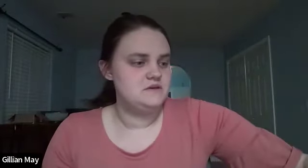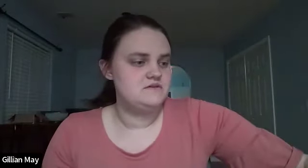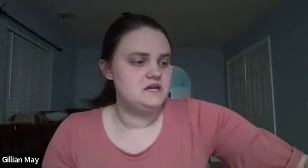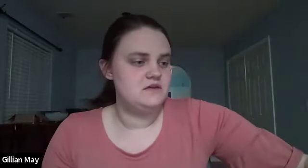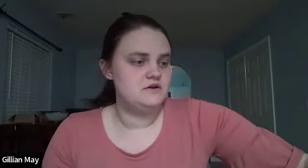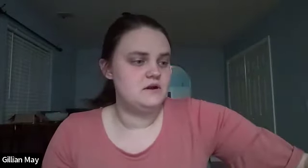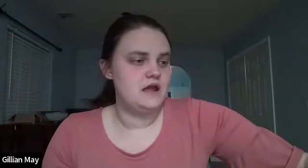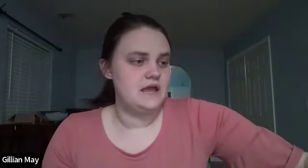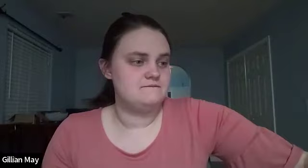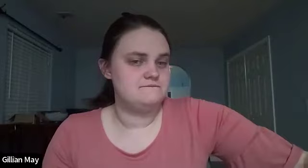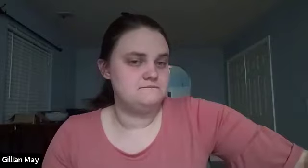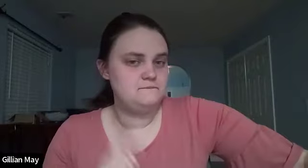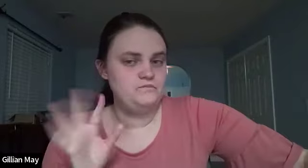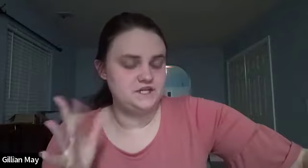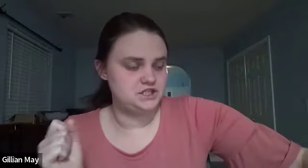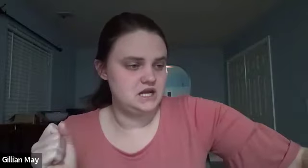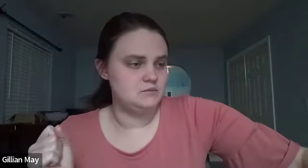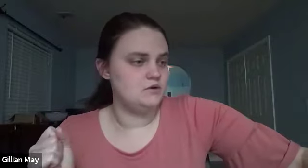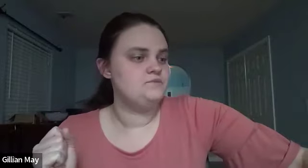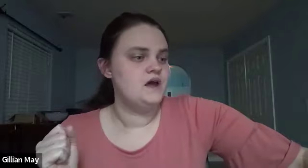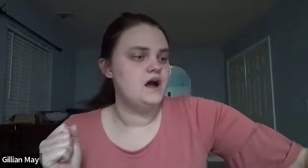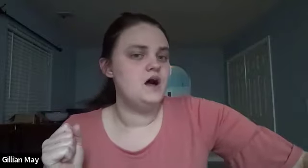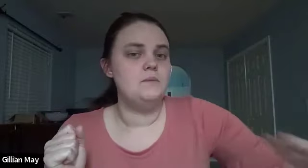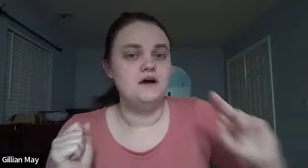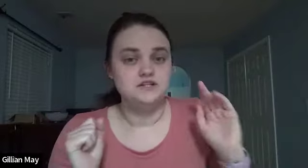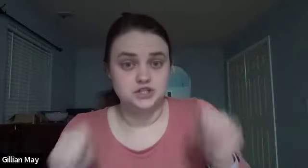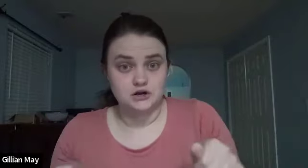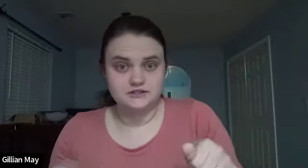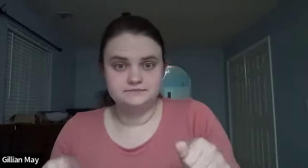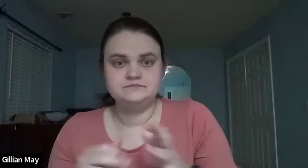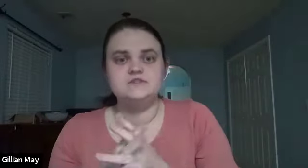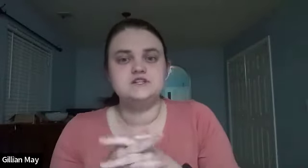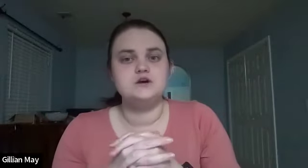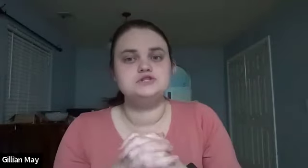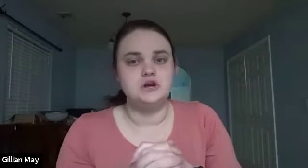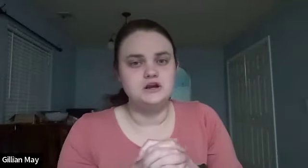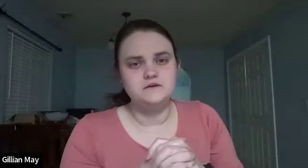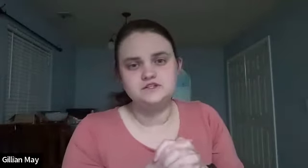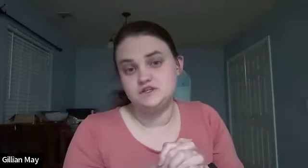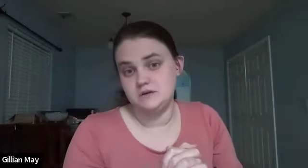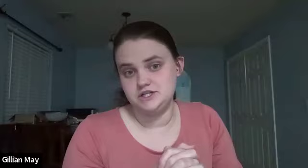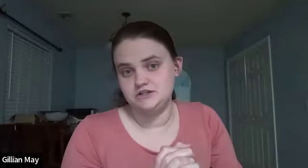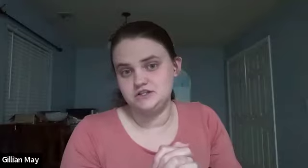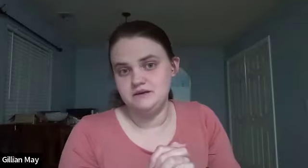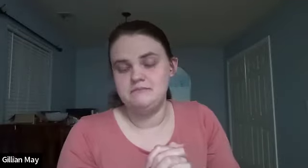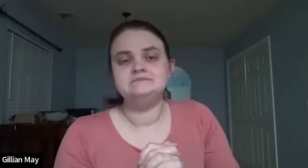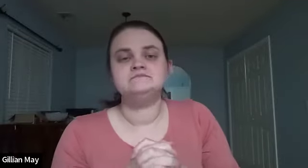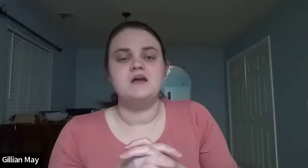think of another fish animal, shark. So shark, there are two ways you can do it. I've